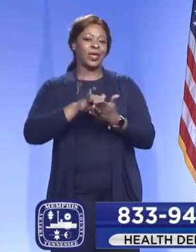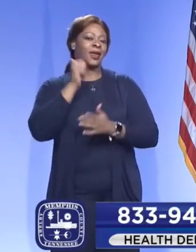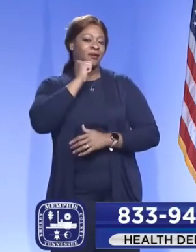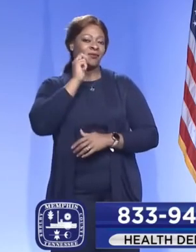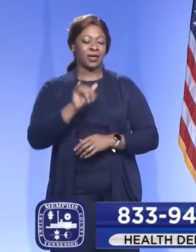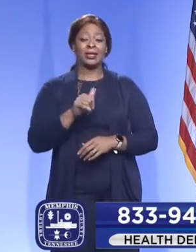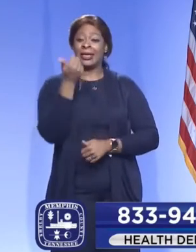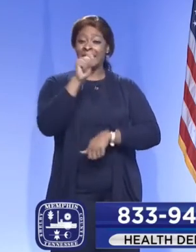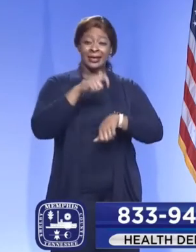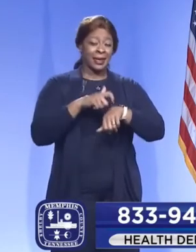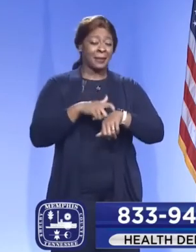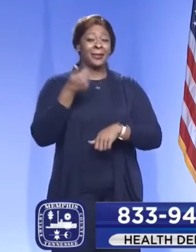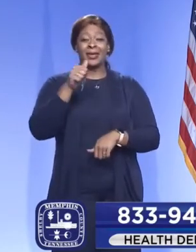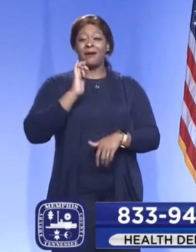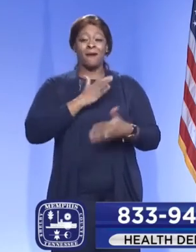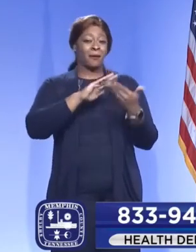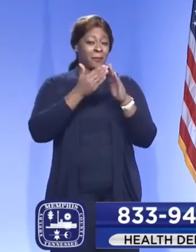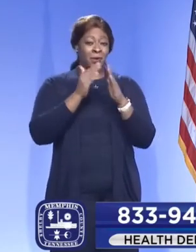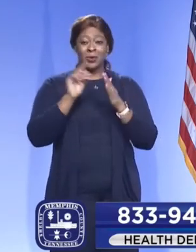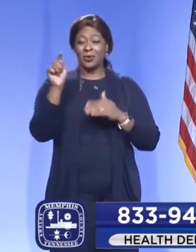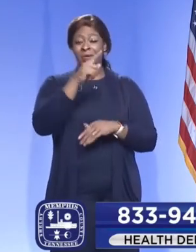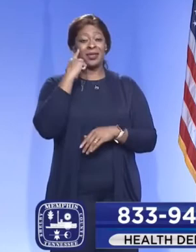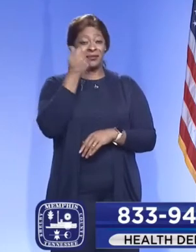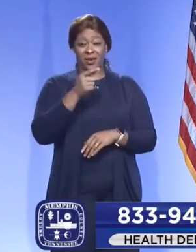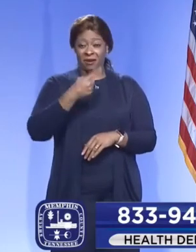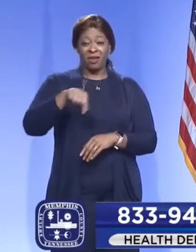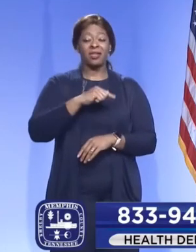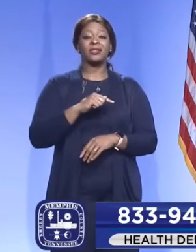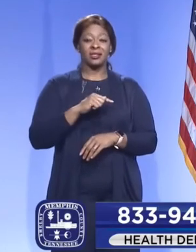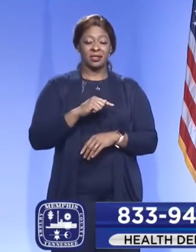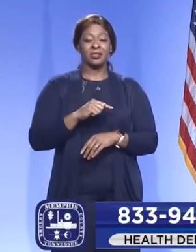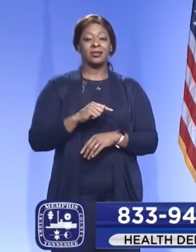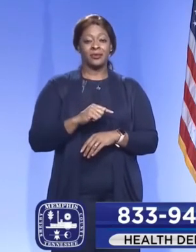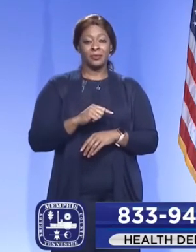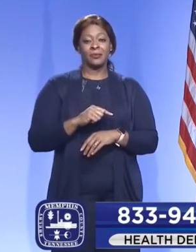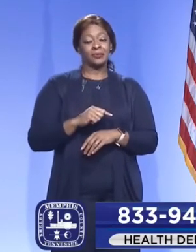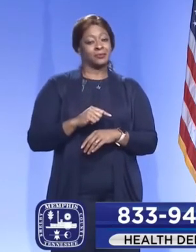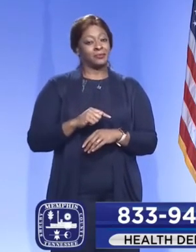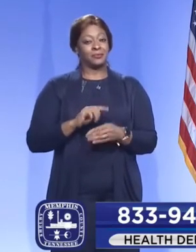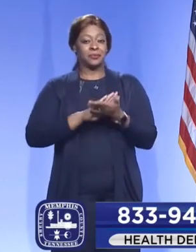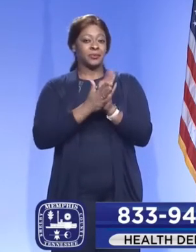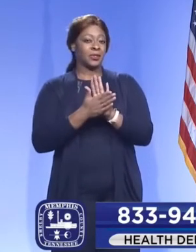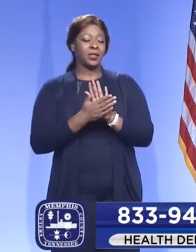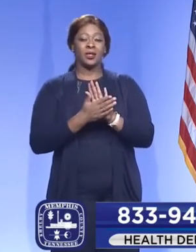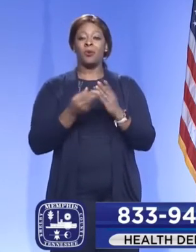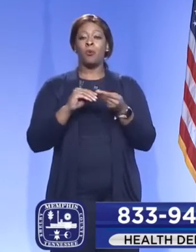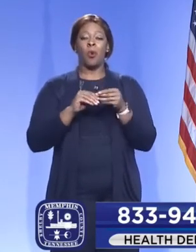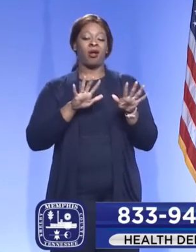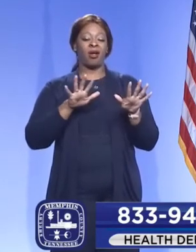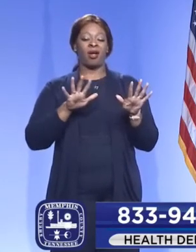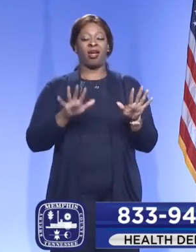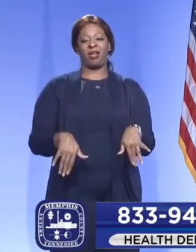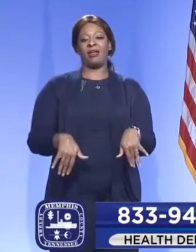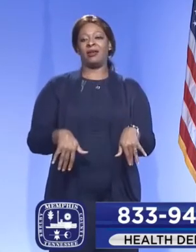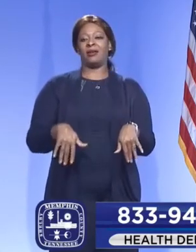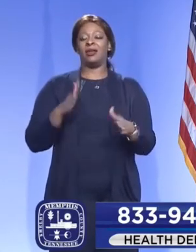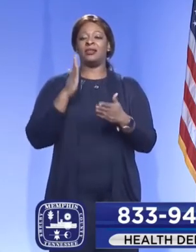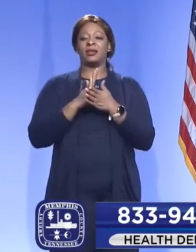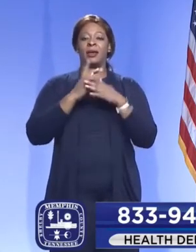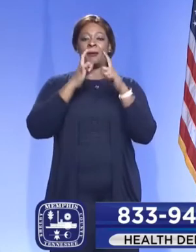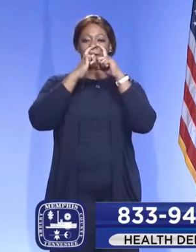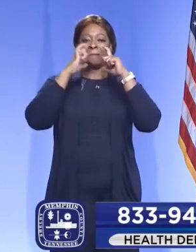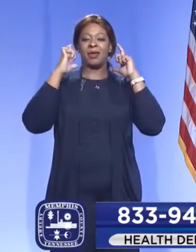home if you're able to do that, all those measures. But it's just maintaining the,